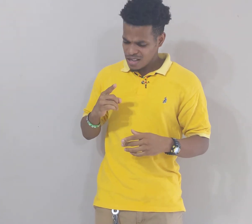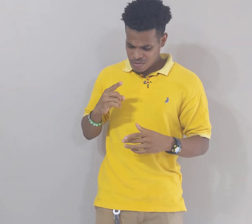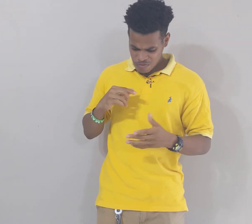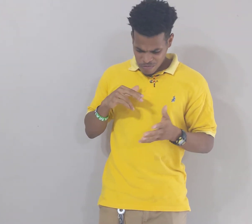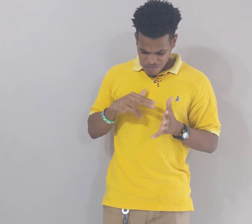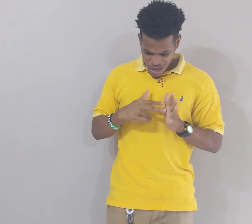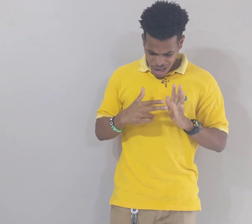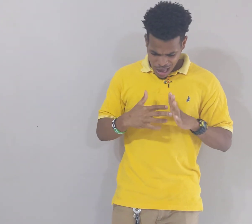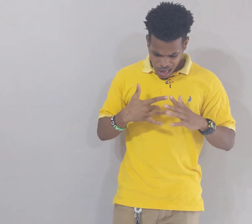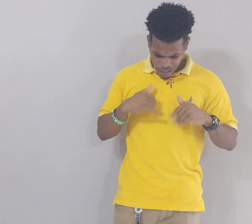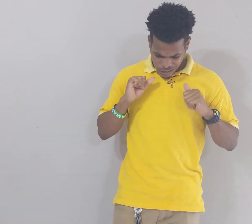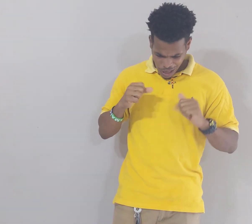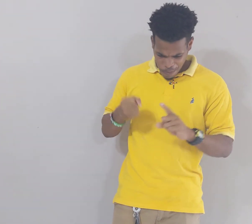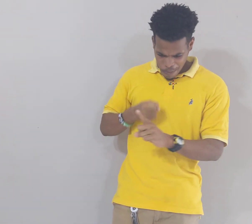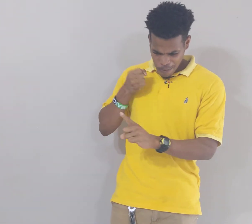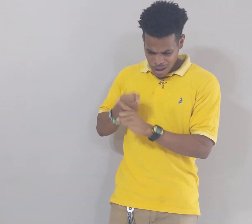I asked him, "Are you okay?" And he said, "Yeah."